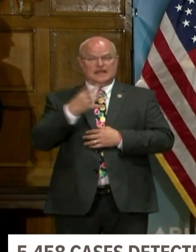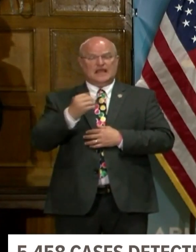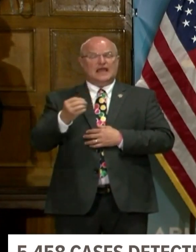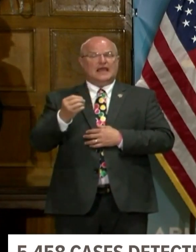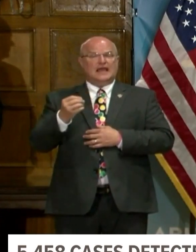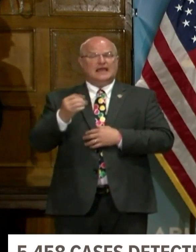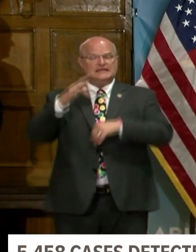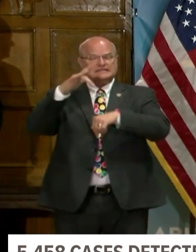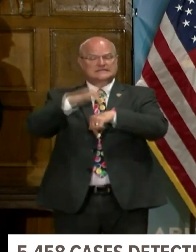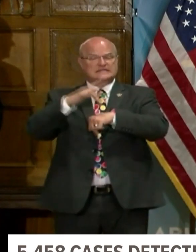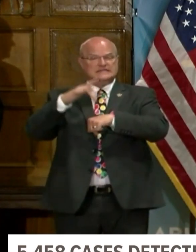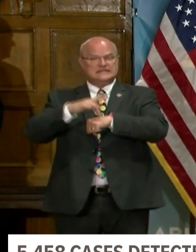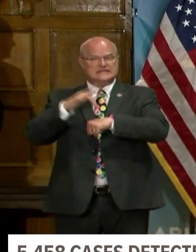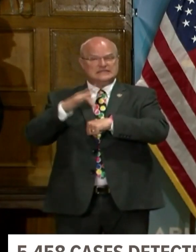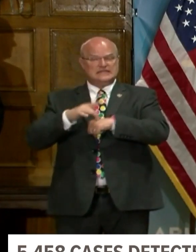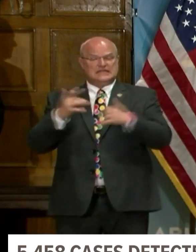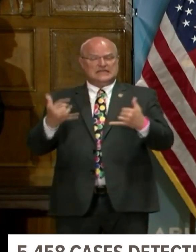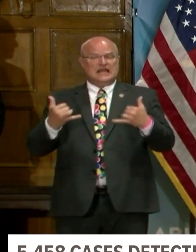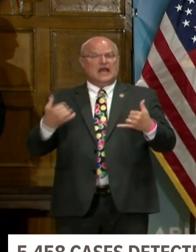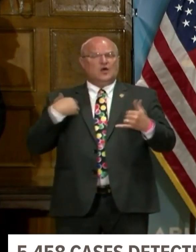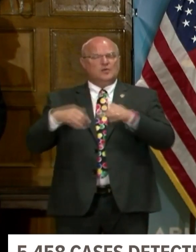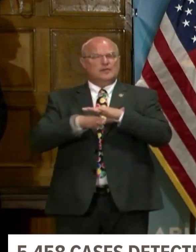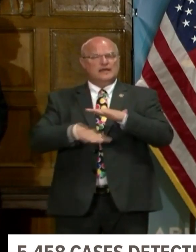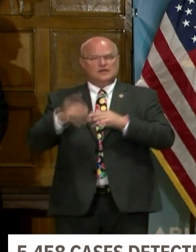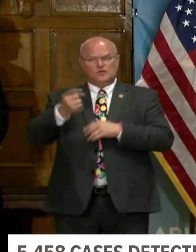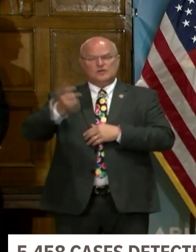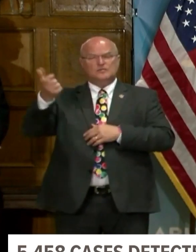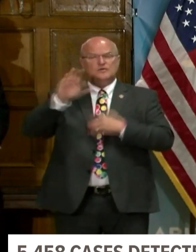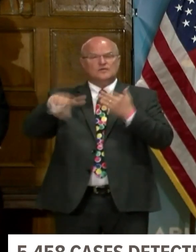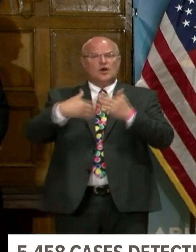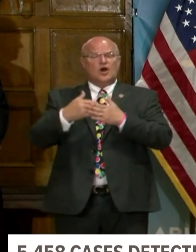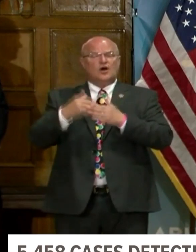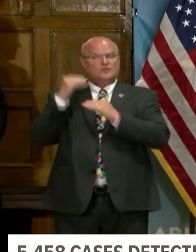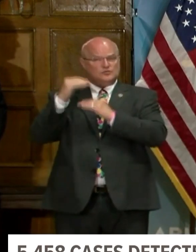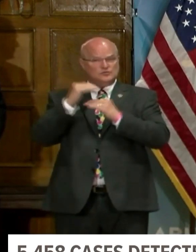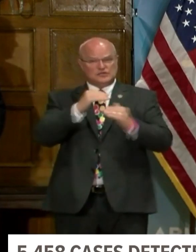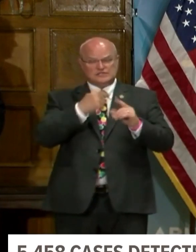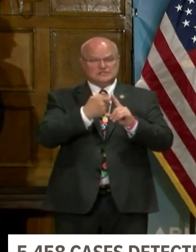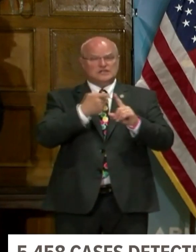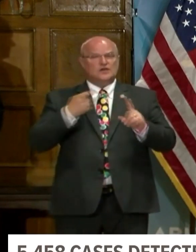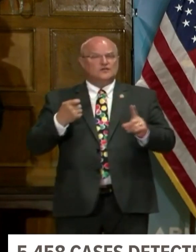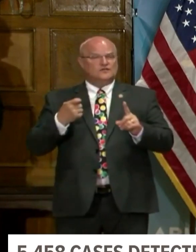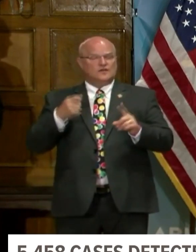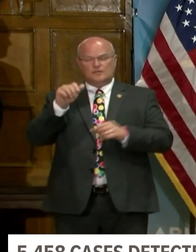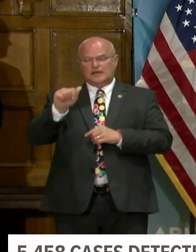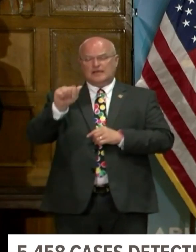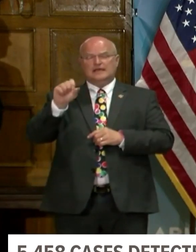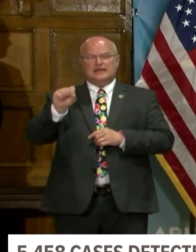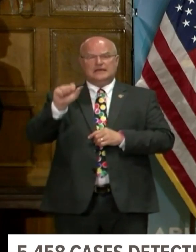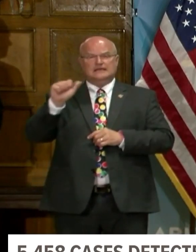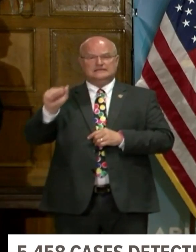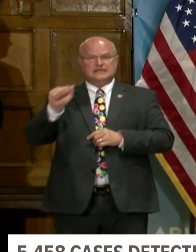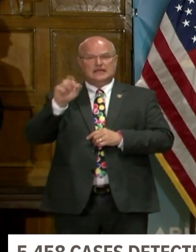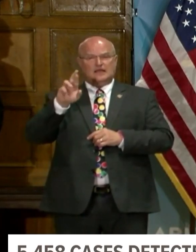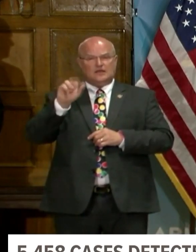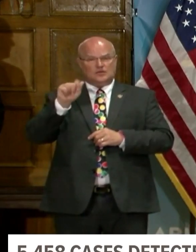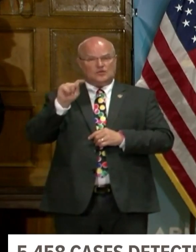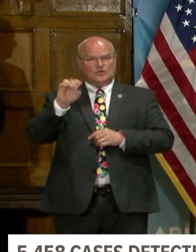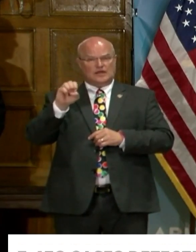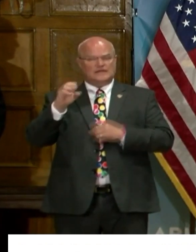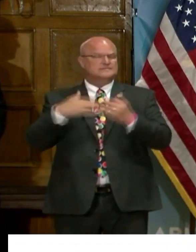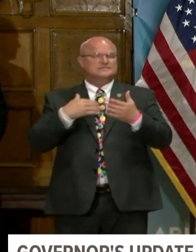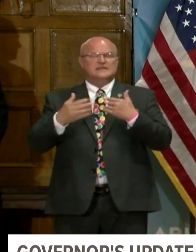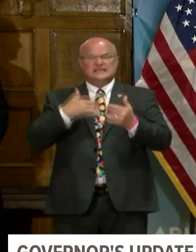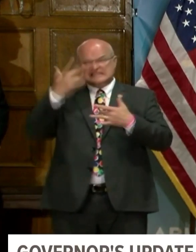the highlights on that, now we've basically removed all the restrictions from ASA rating. That means even the